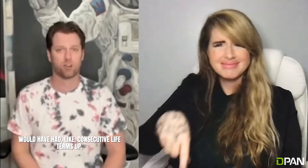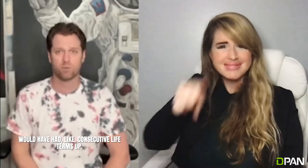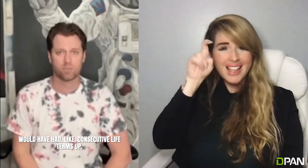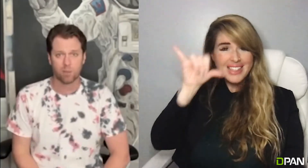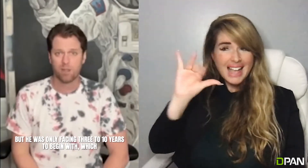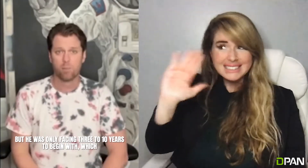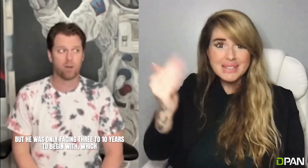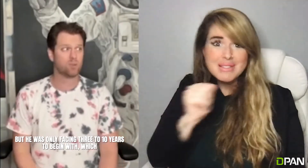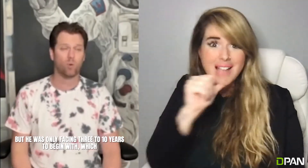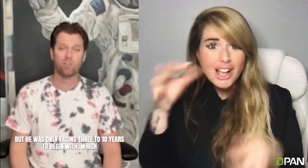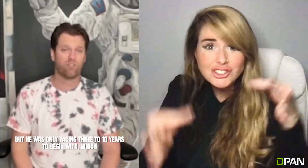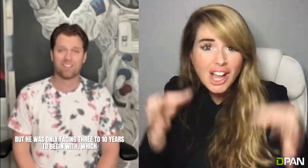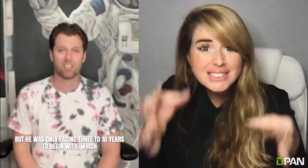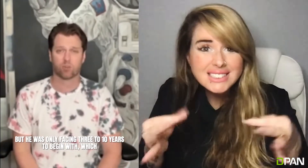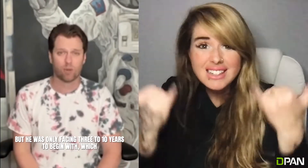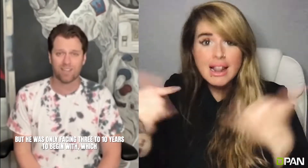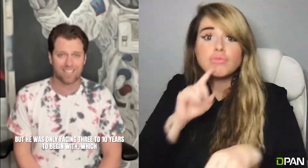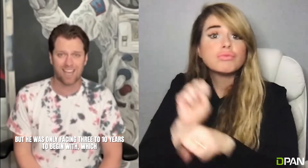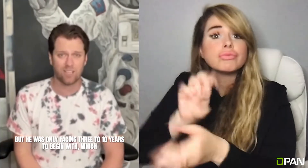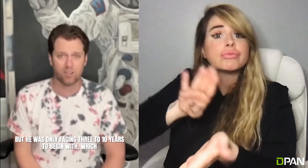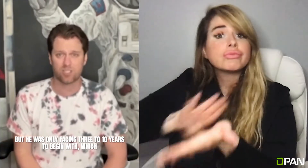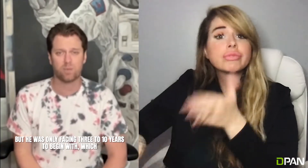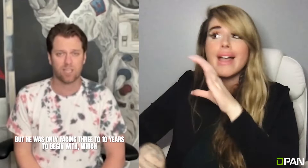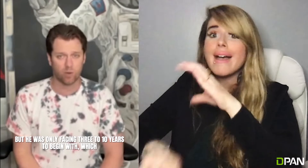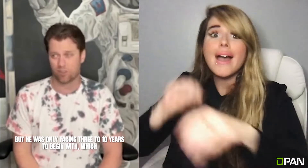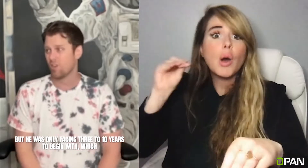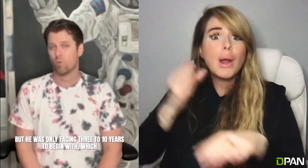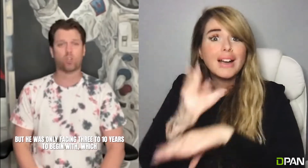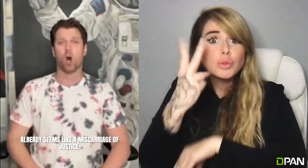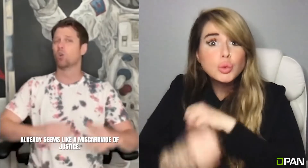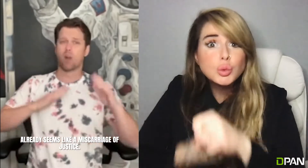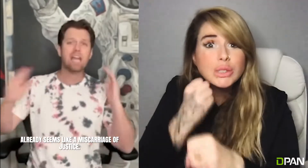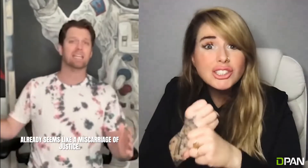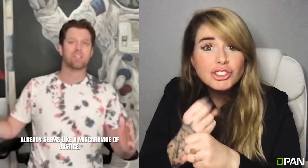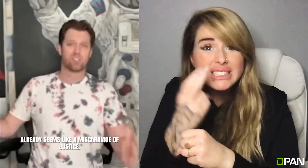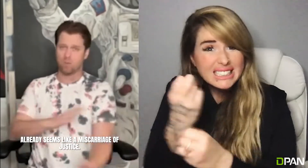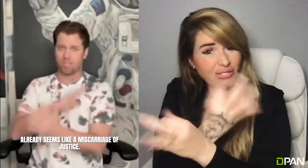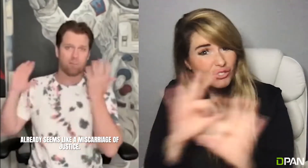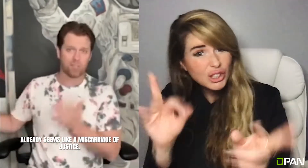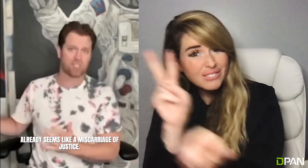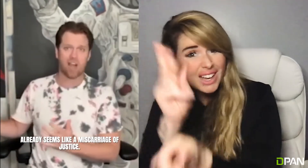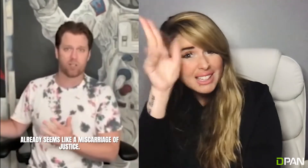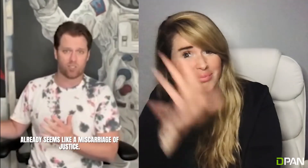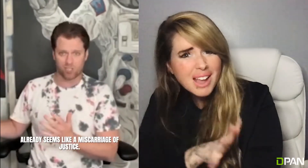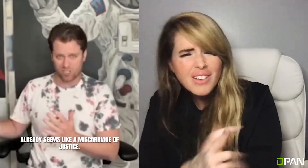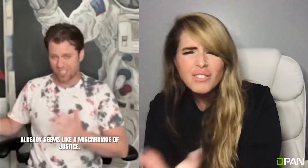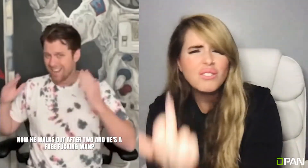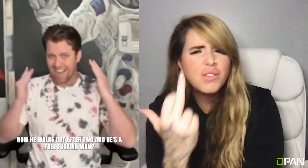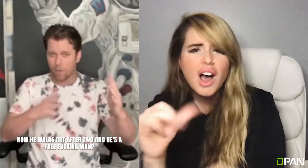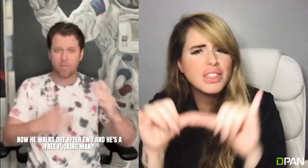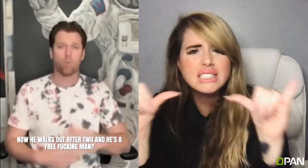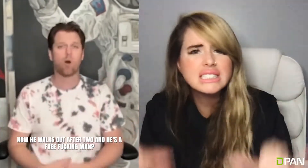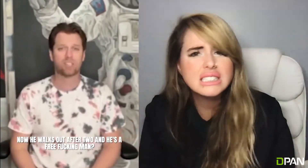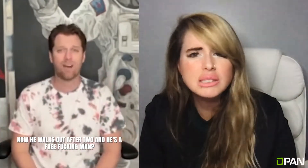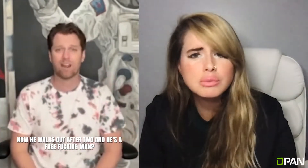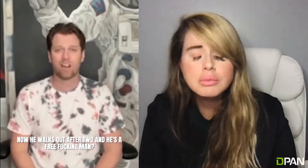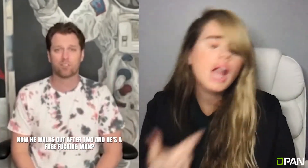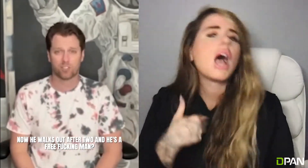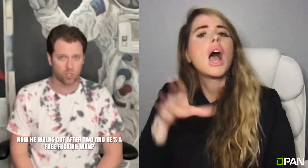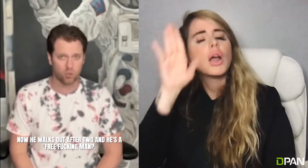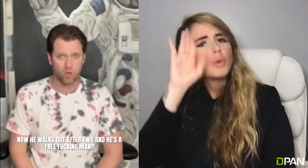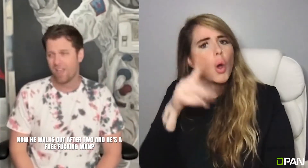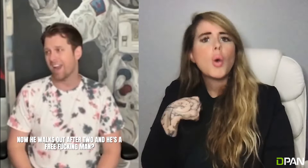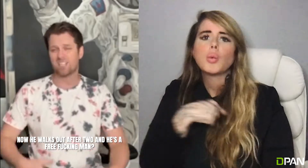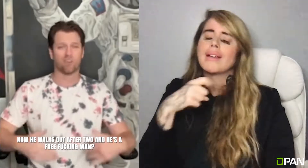life terms up. But he was only facing 3 to 10 years to begin with, which already seems like a miscarriage of justice. Now he walks out